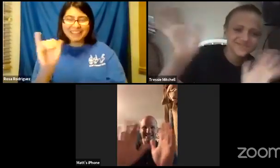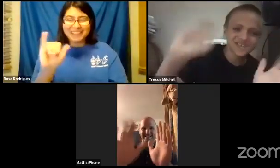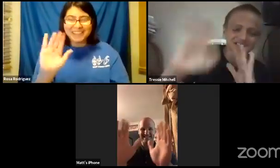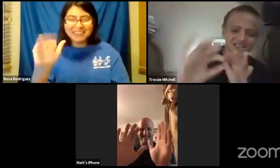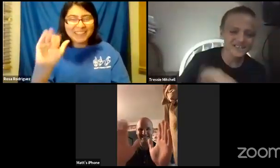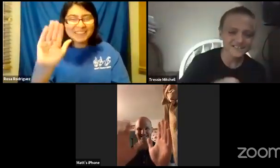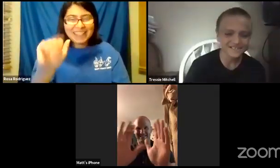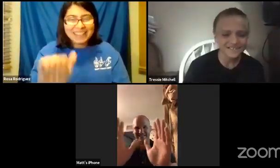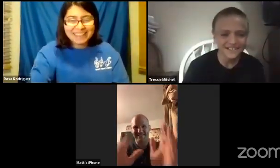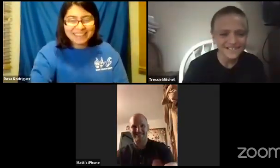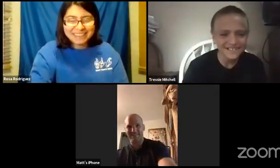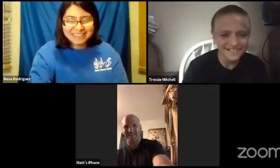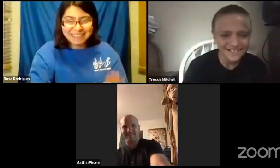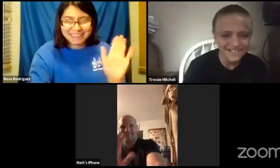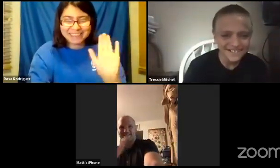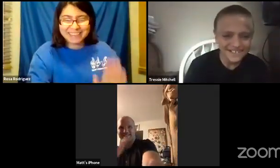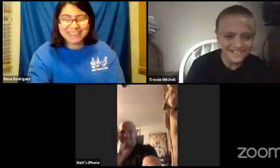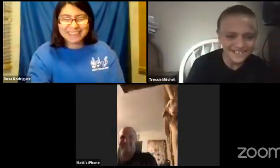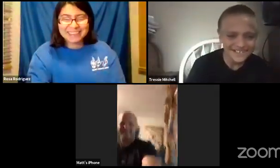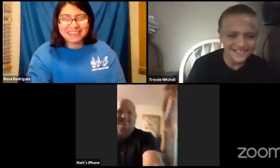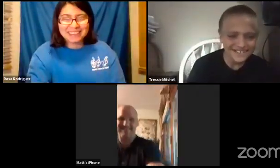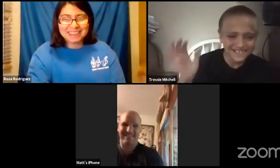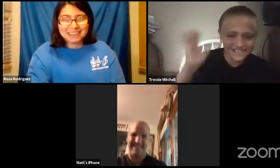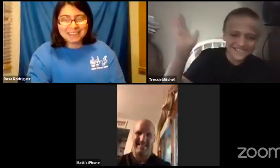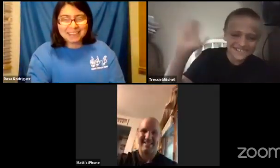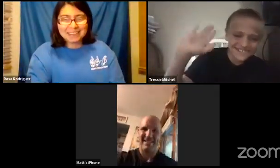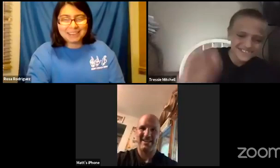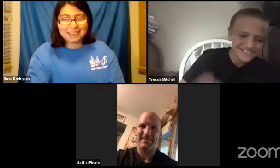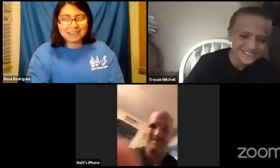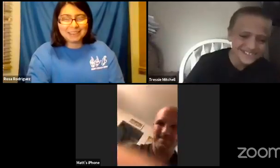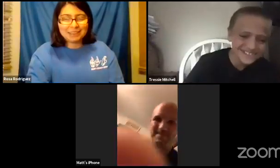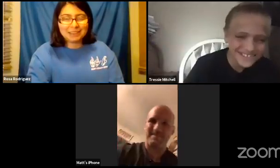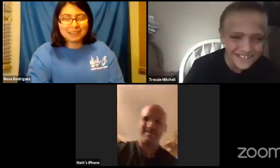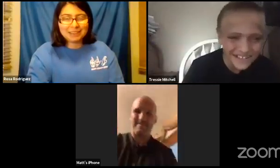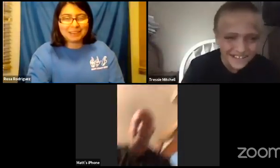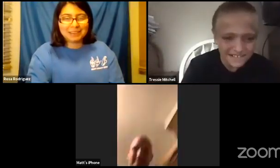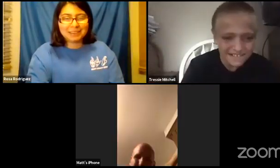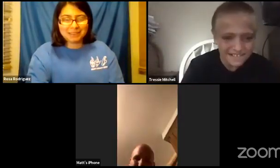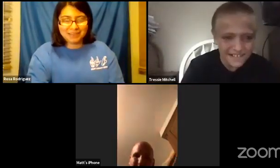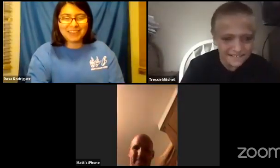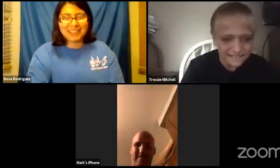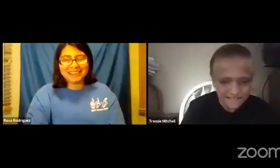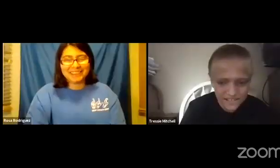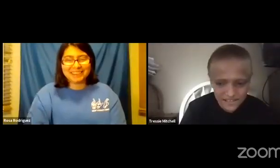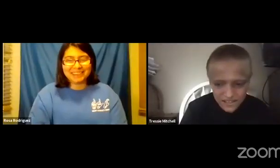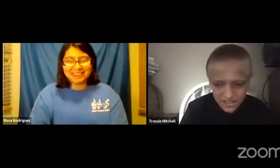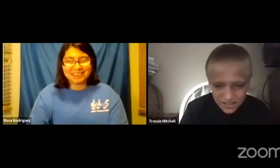Thank you, Hammer. It was so good to see you. Take care. Bye.